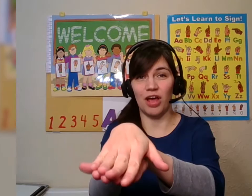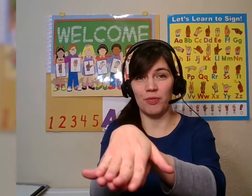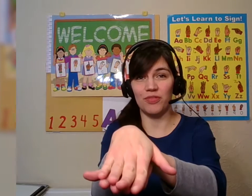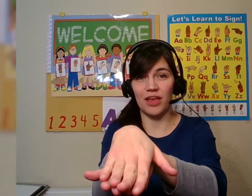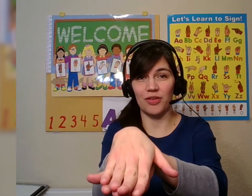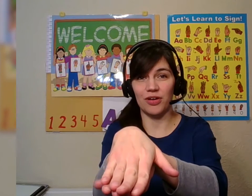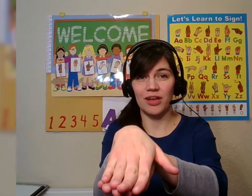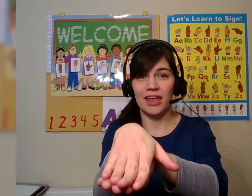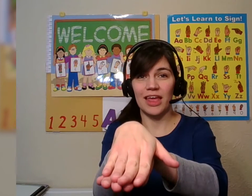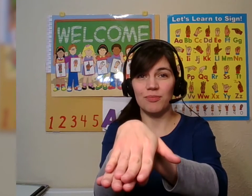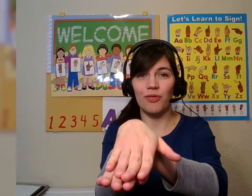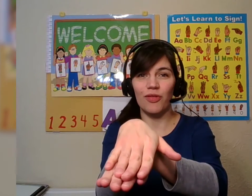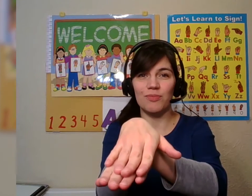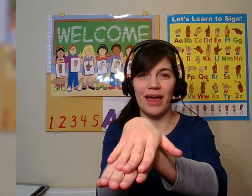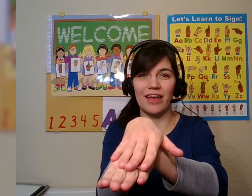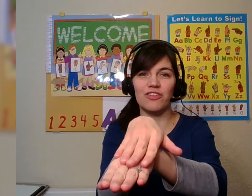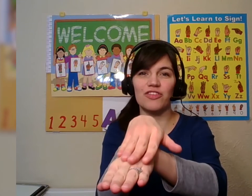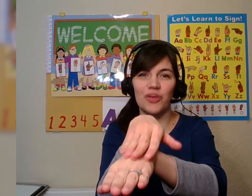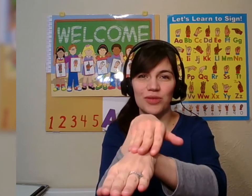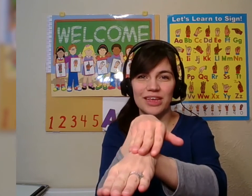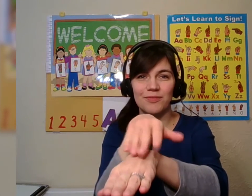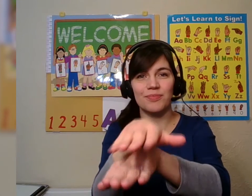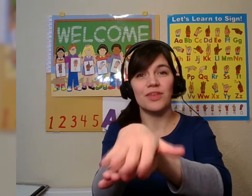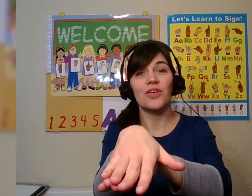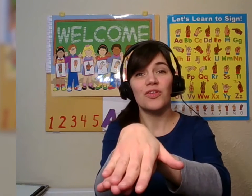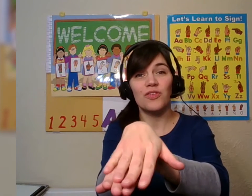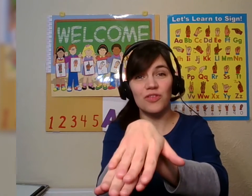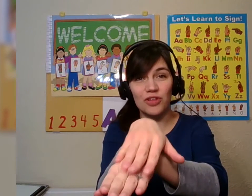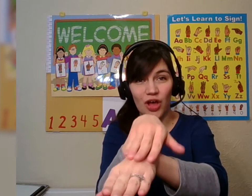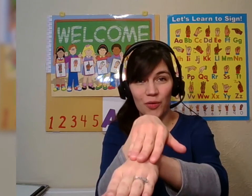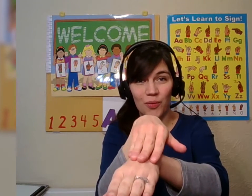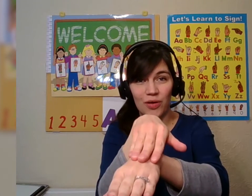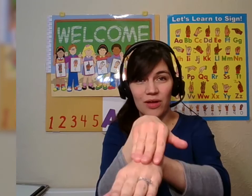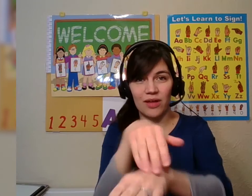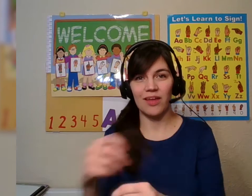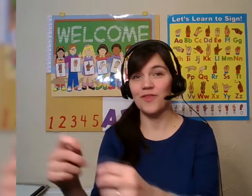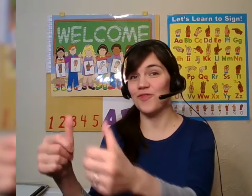of the other and pull it back slowly. Slow.